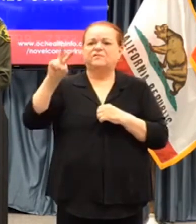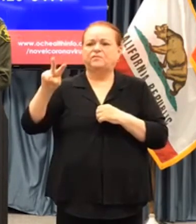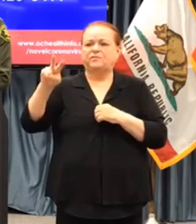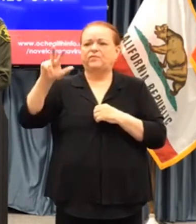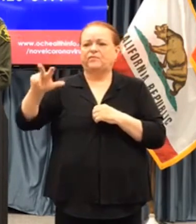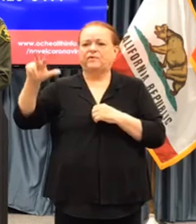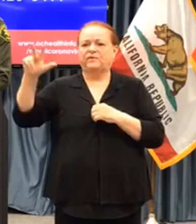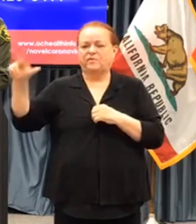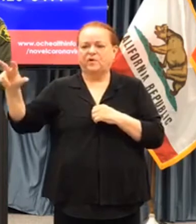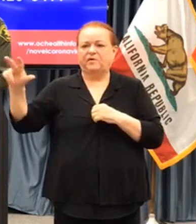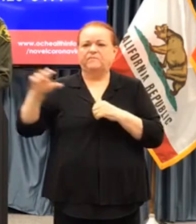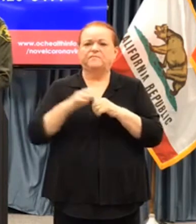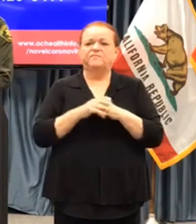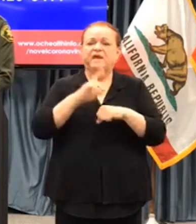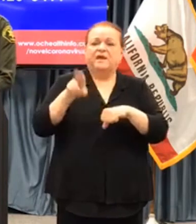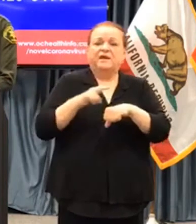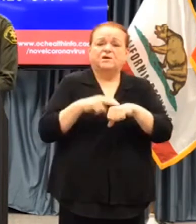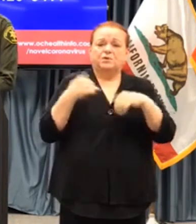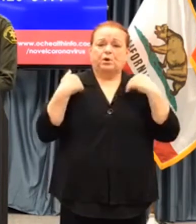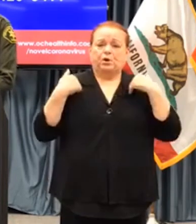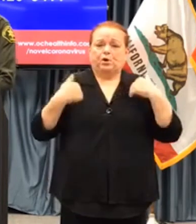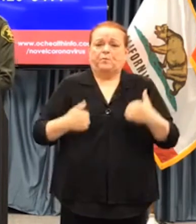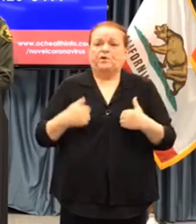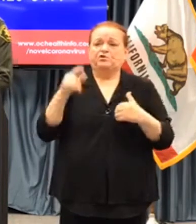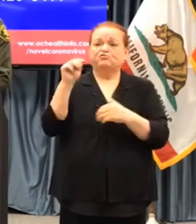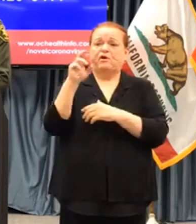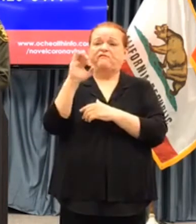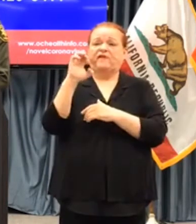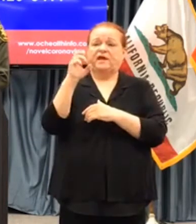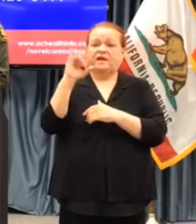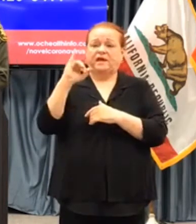800-799-7233. The National Human Trafficking Hotline,